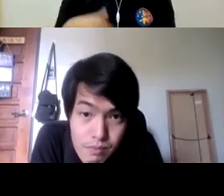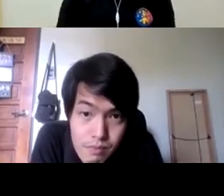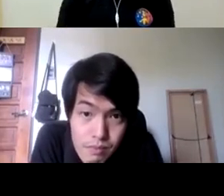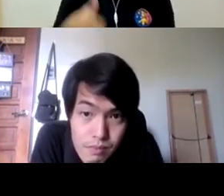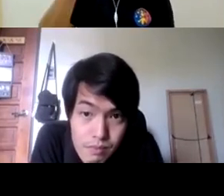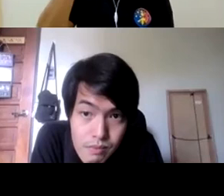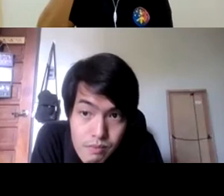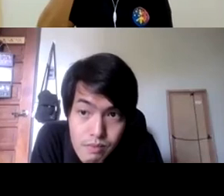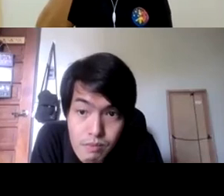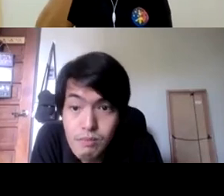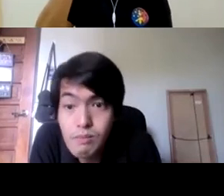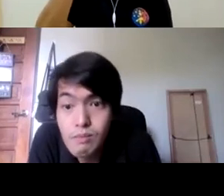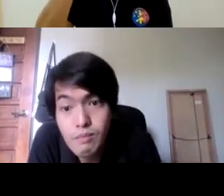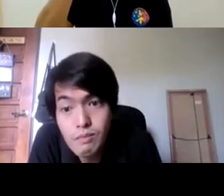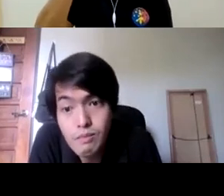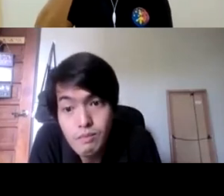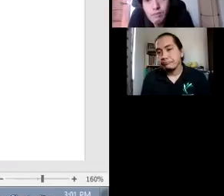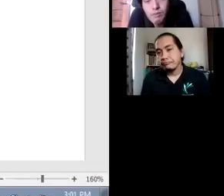Okay.